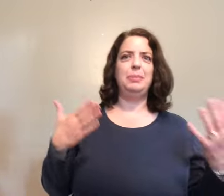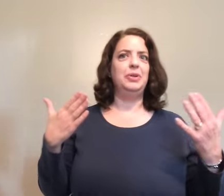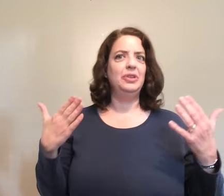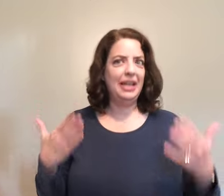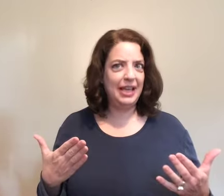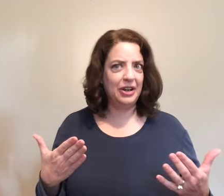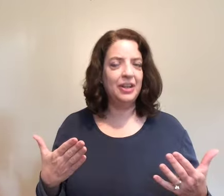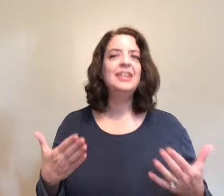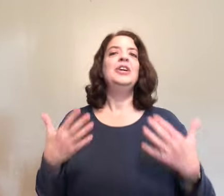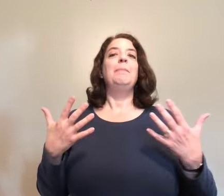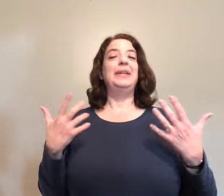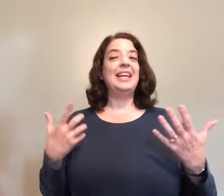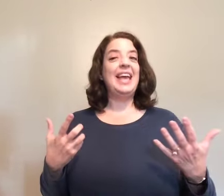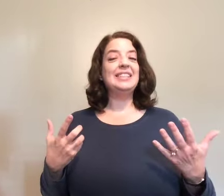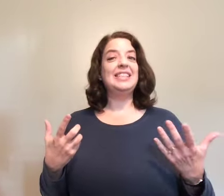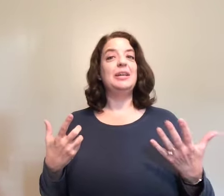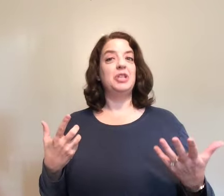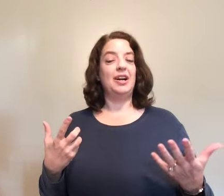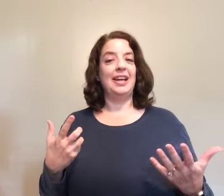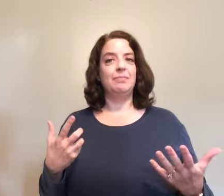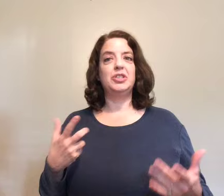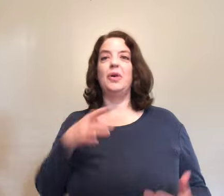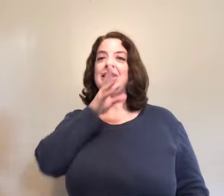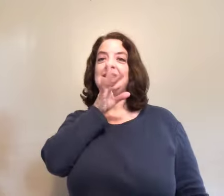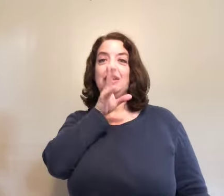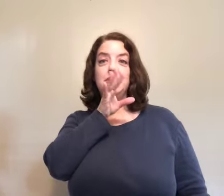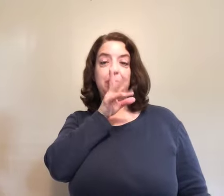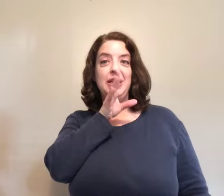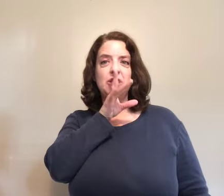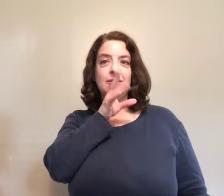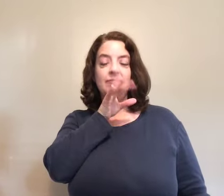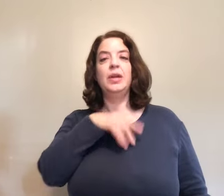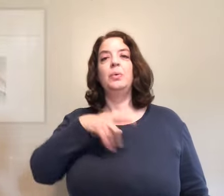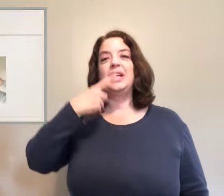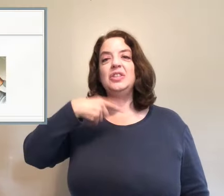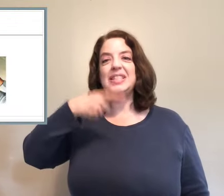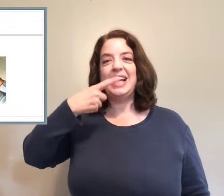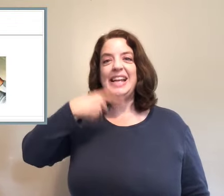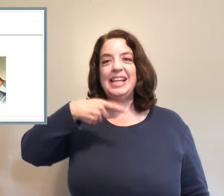people hear, but they can see them talking. So instead of speech, we're going to use the sign